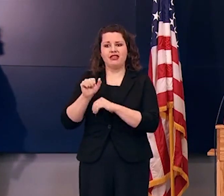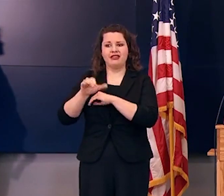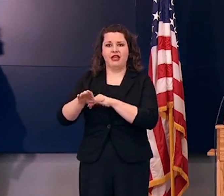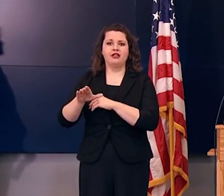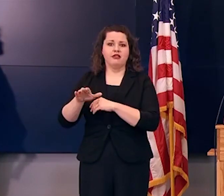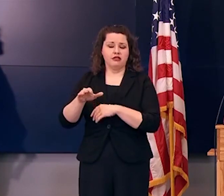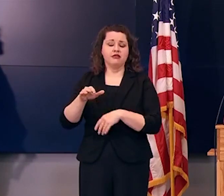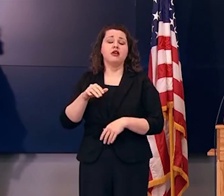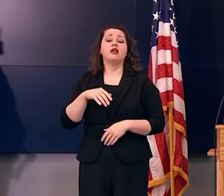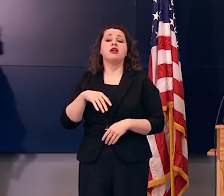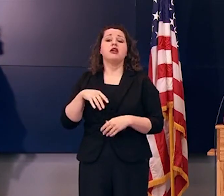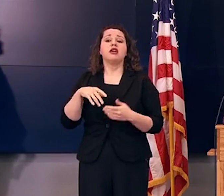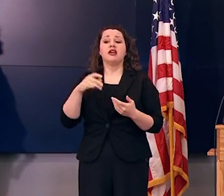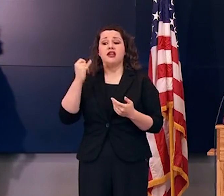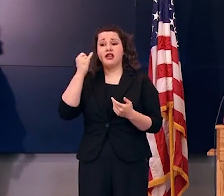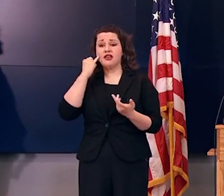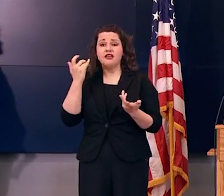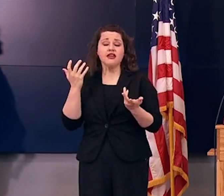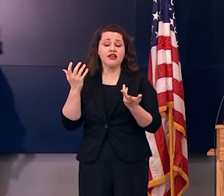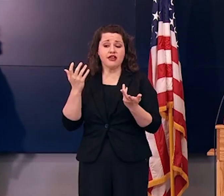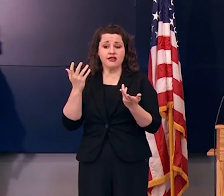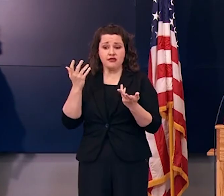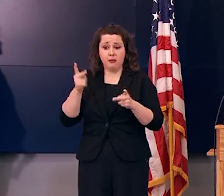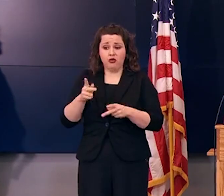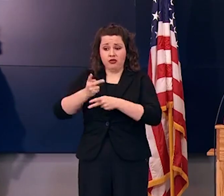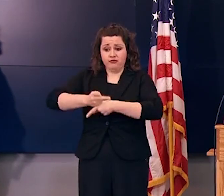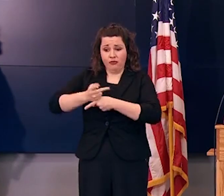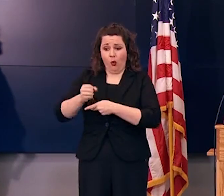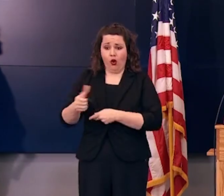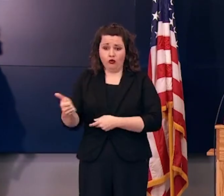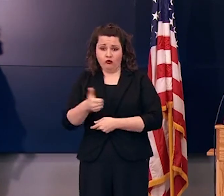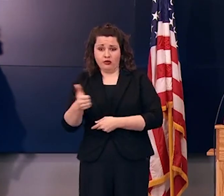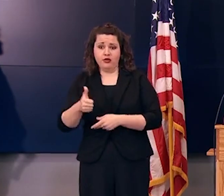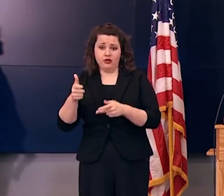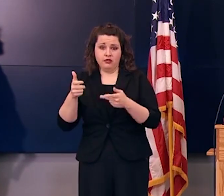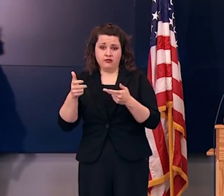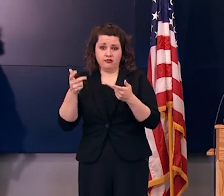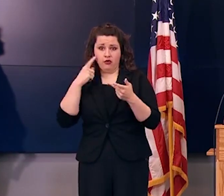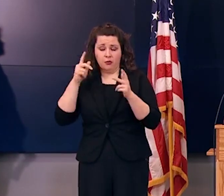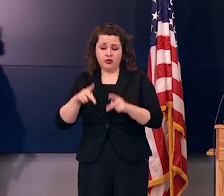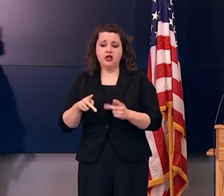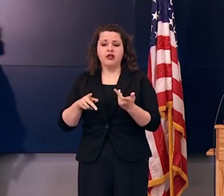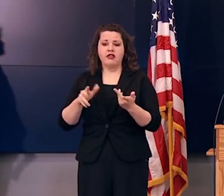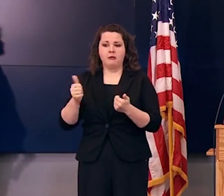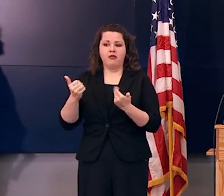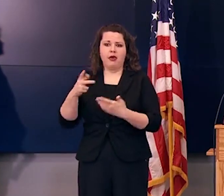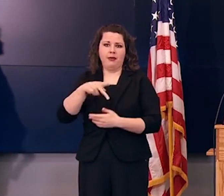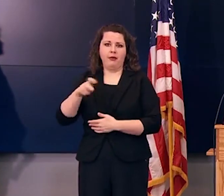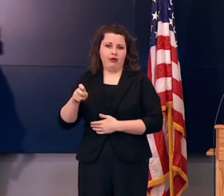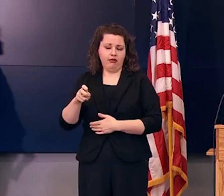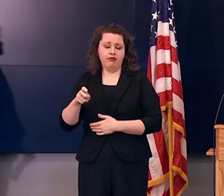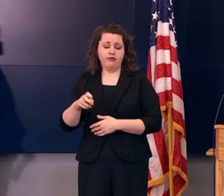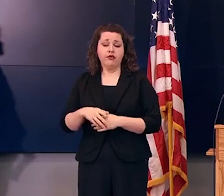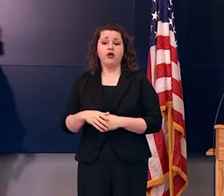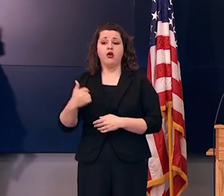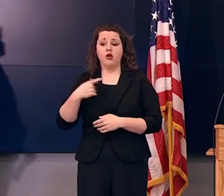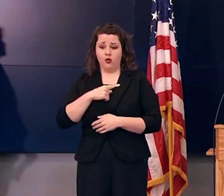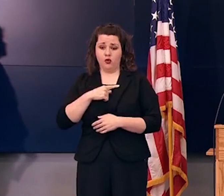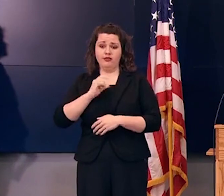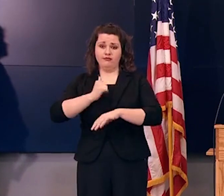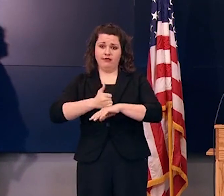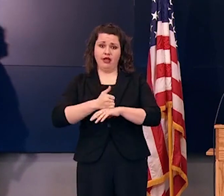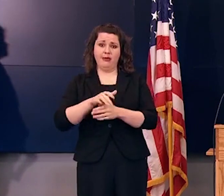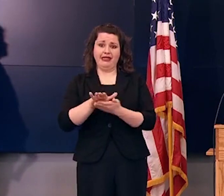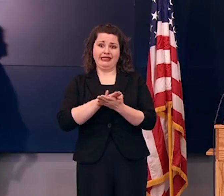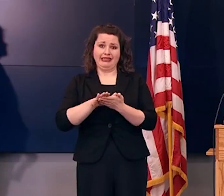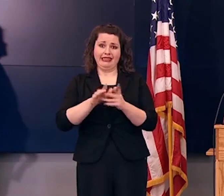symptomatic, the person and anyone transporting or caring for a person will be provided PPE. We have designated clean